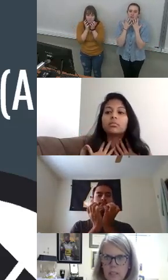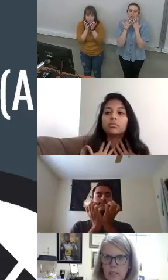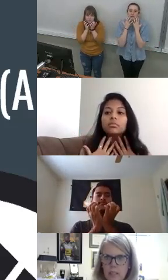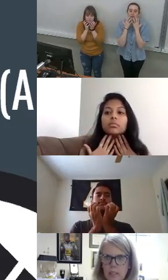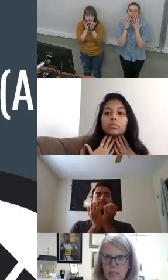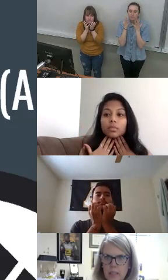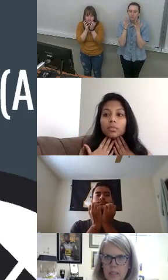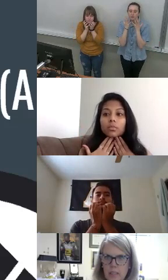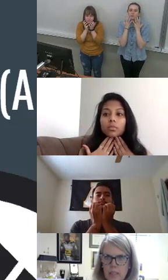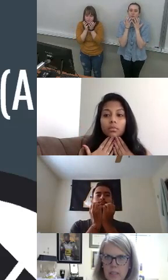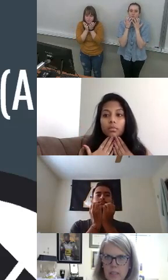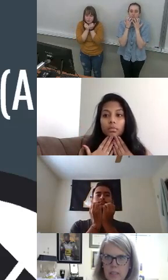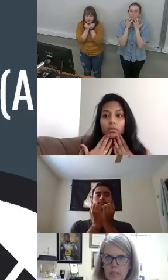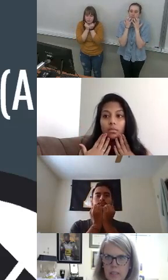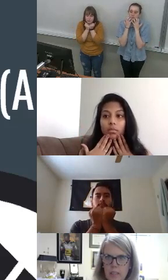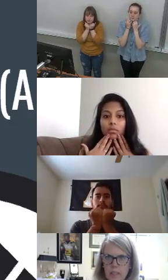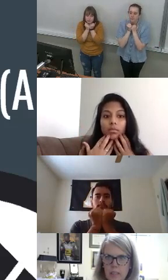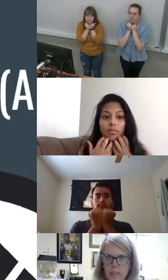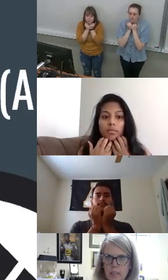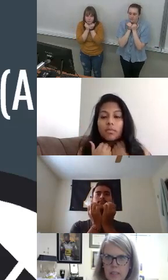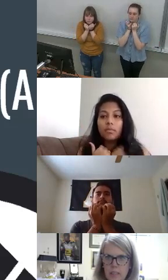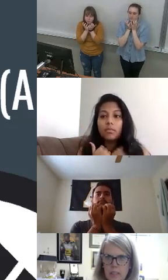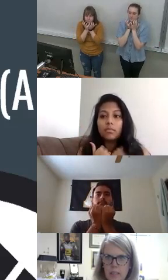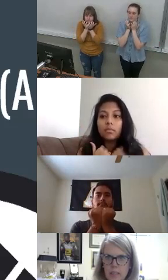your chin, and you're going to crinkle your fingers down.